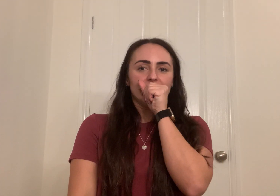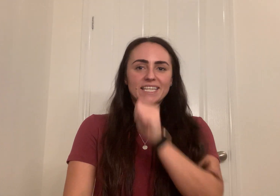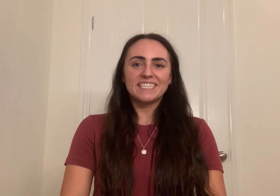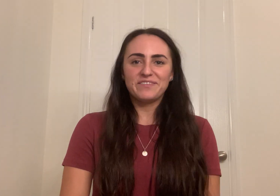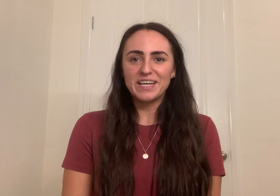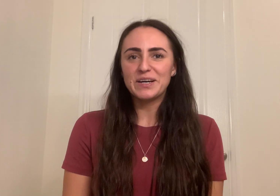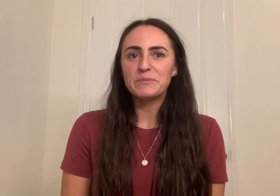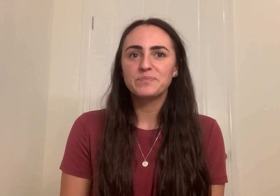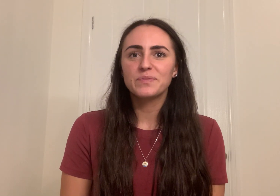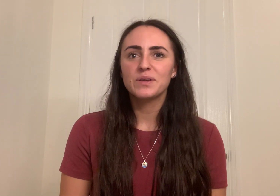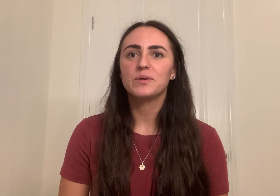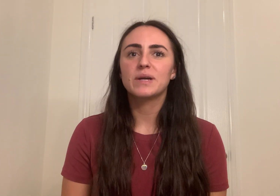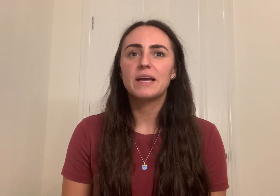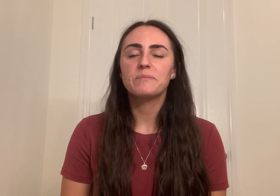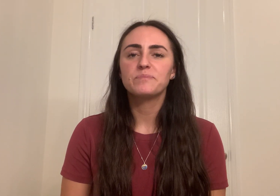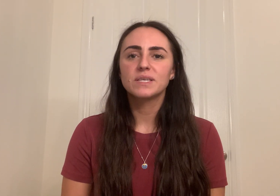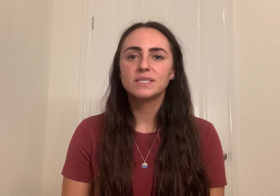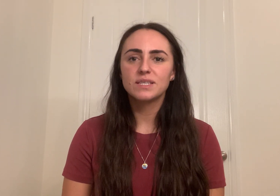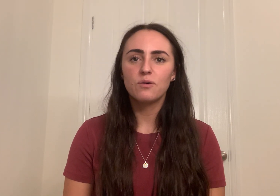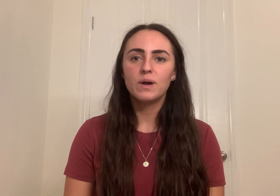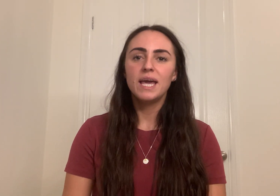Let's give it a go. Okay, so